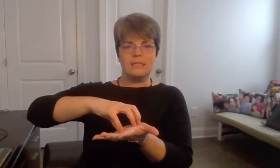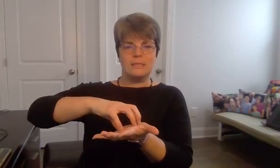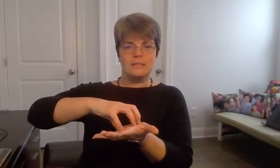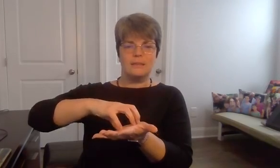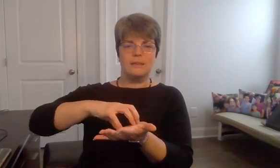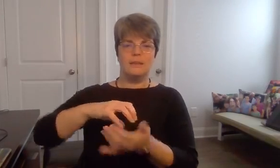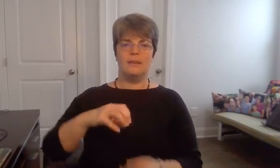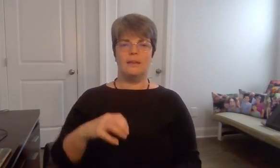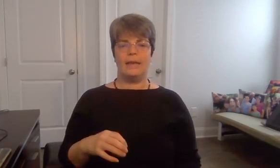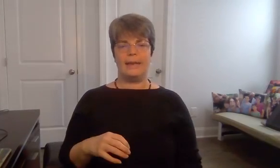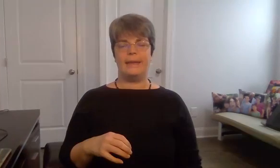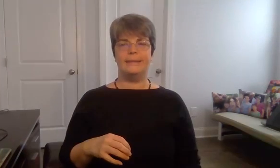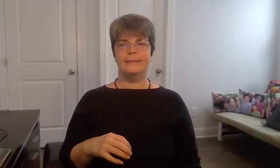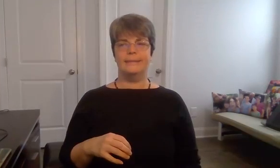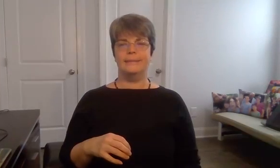cookies and